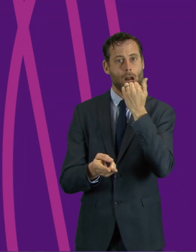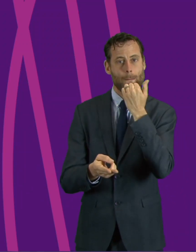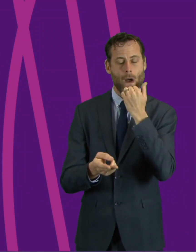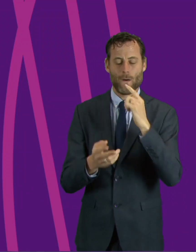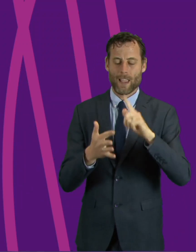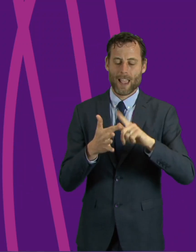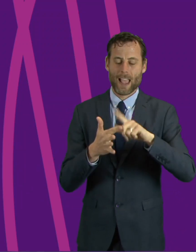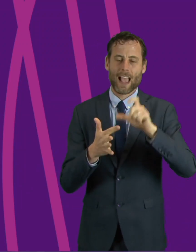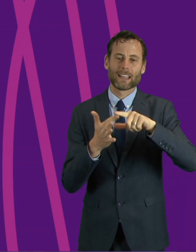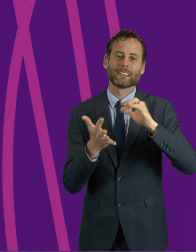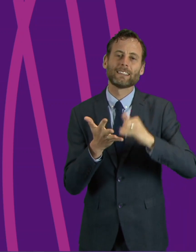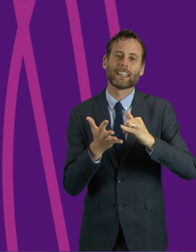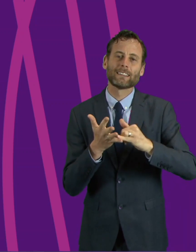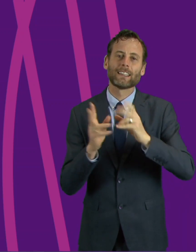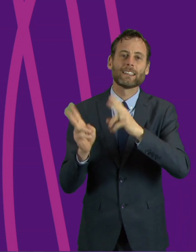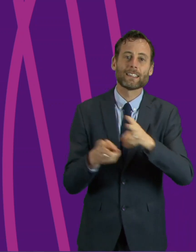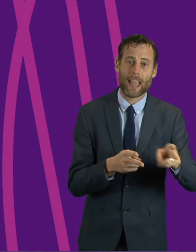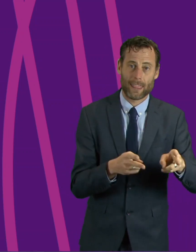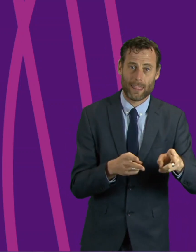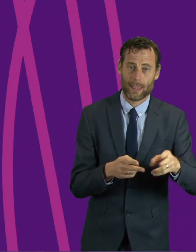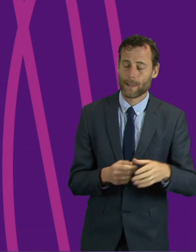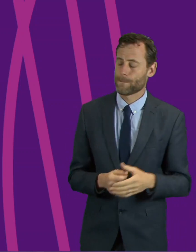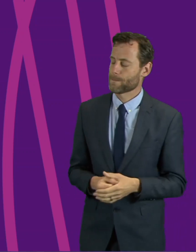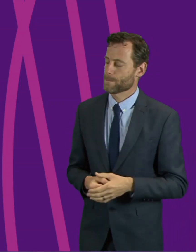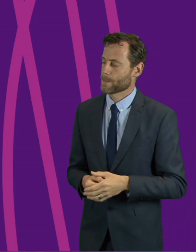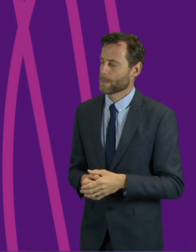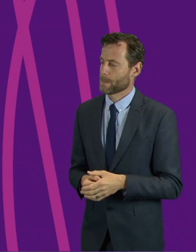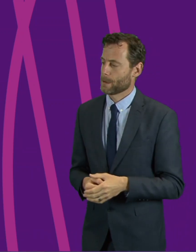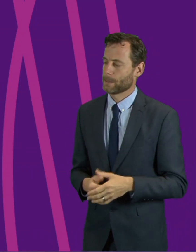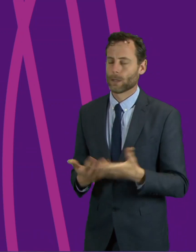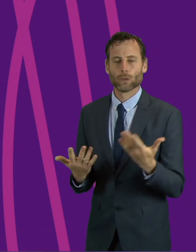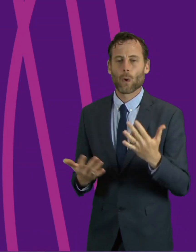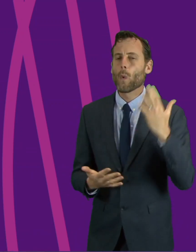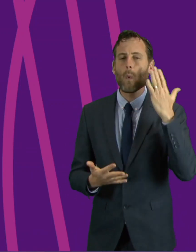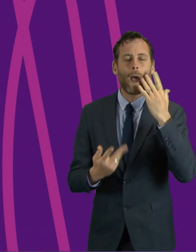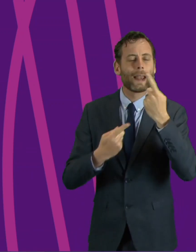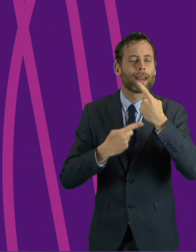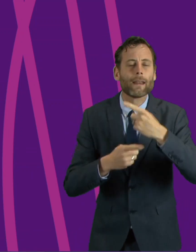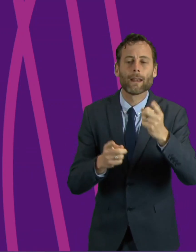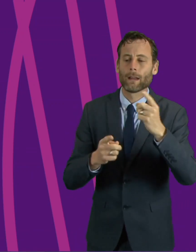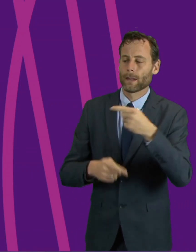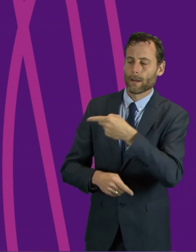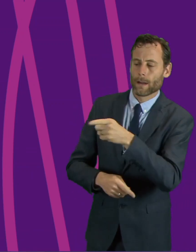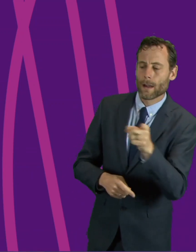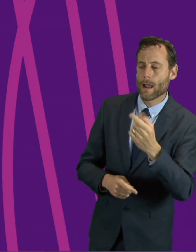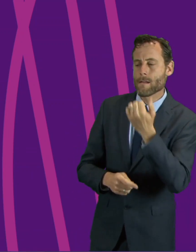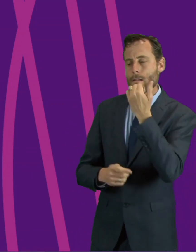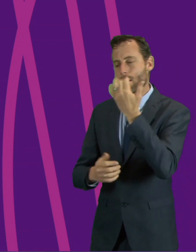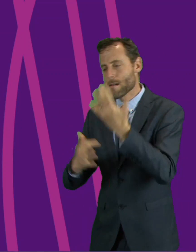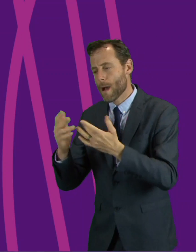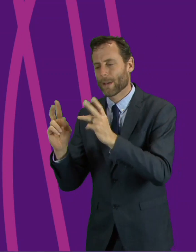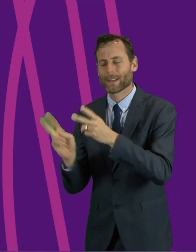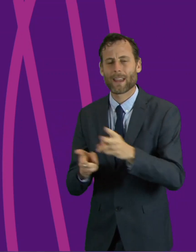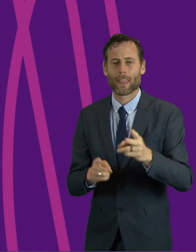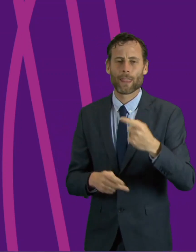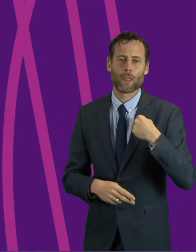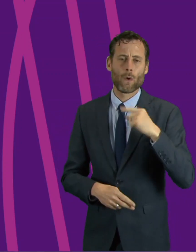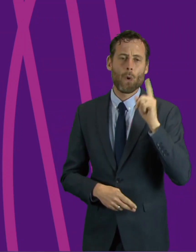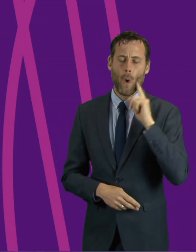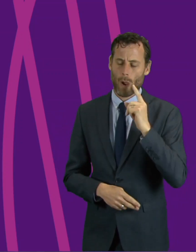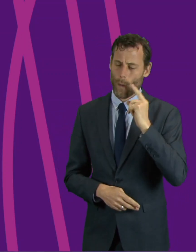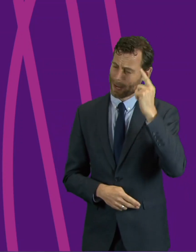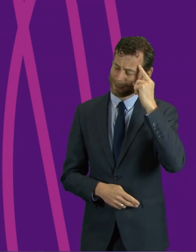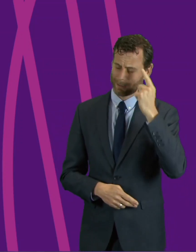of any number of deaths is difficult, and my thoughts, as they always are with all of those who have been bereaved. And